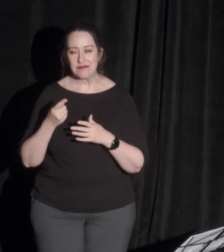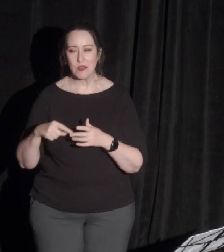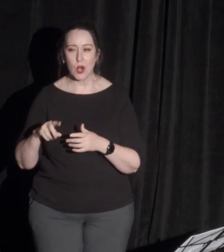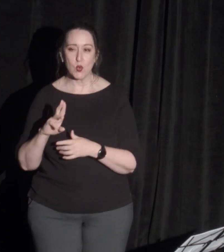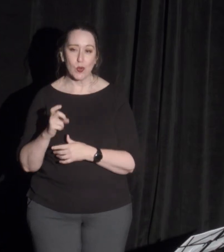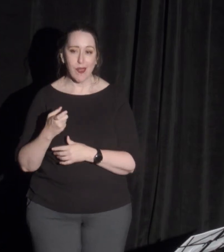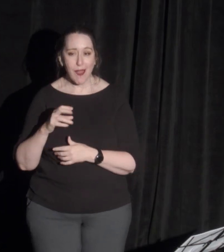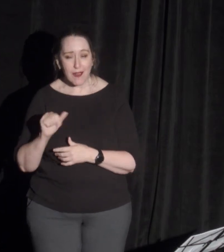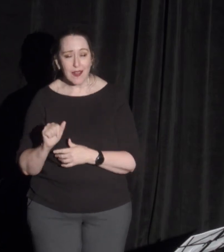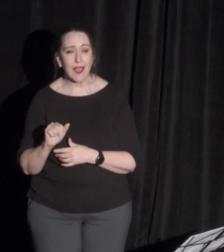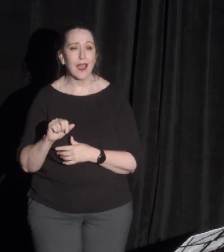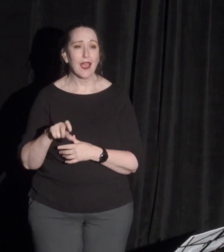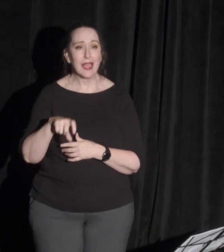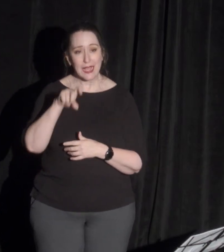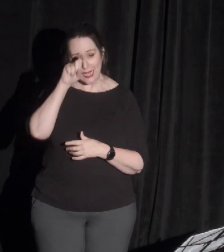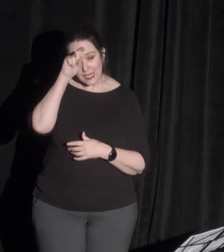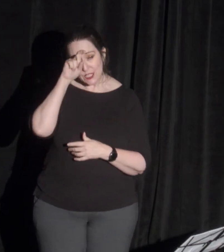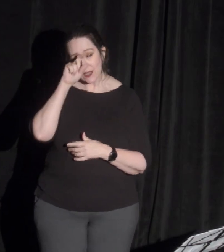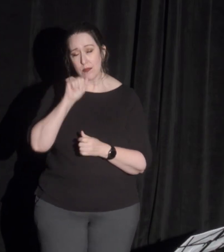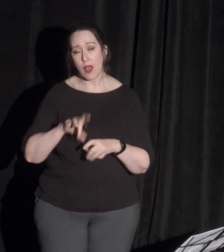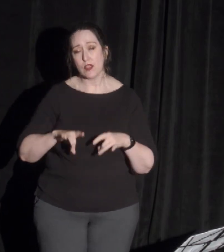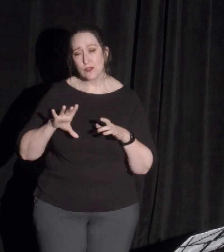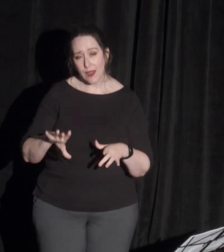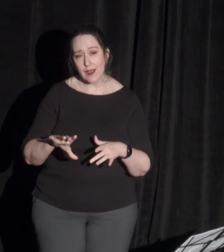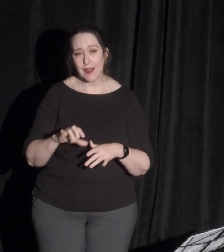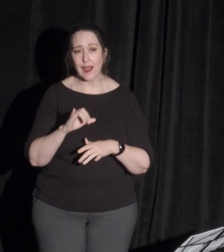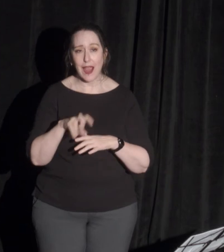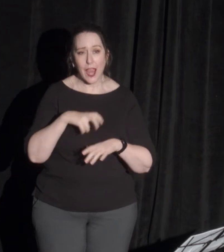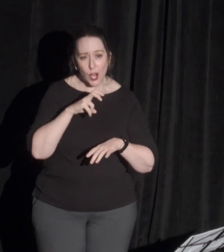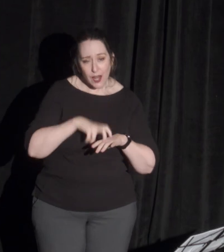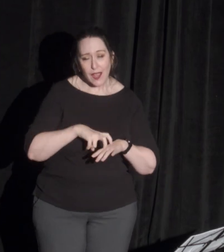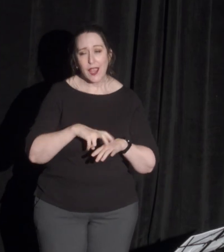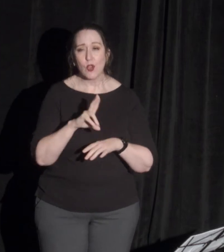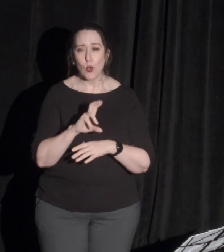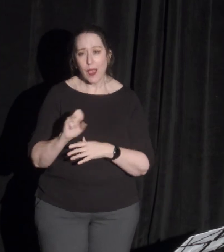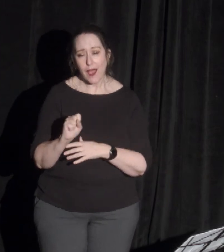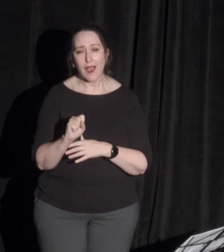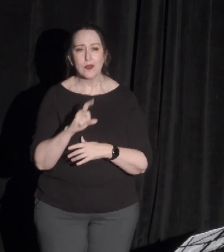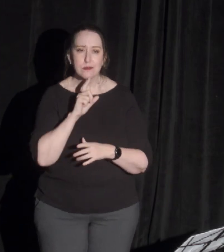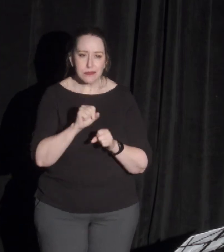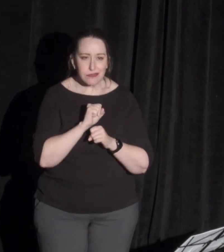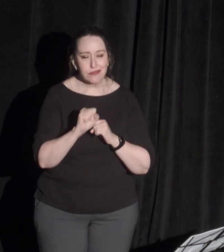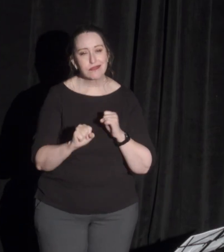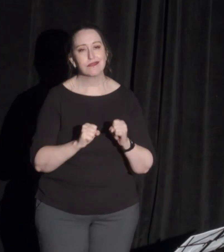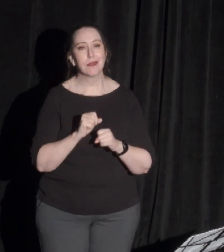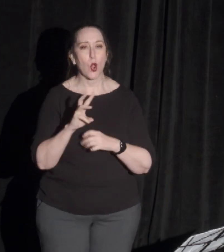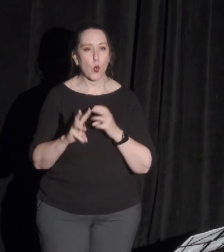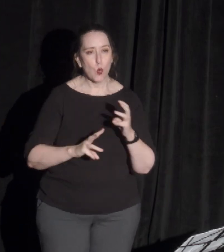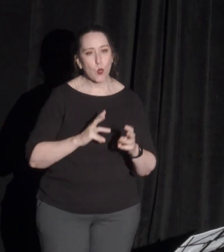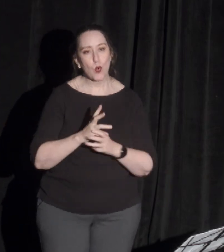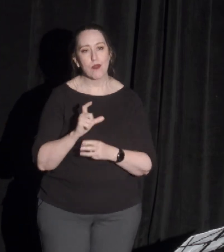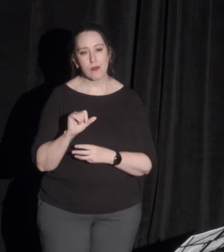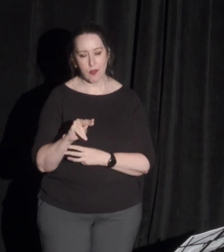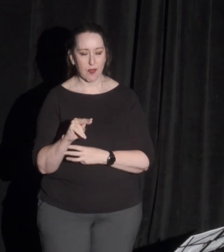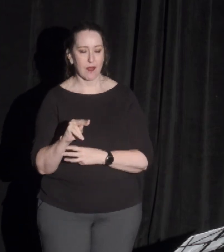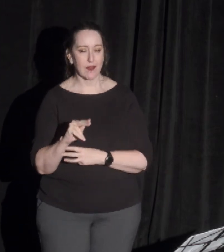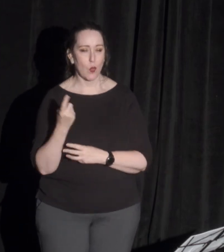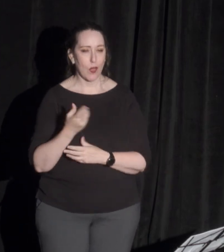Egypt, Israel, Australia, Ireland, and the US to make it truly a Worldcon. Because if there's one thing Worldcon has proven, it's